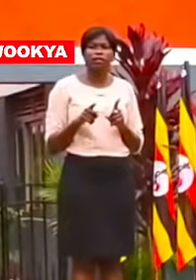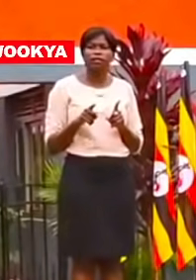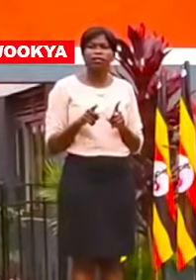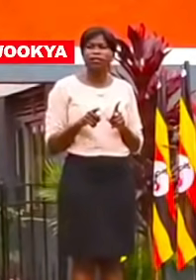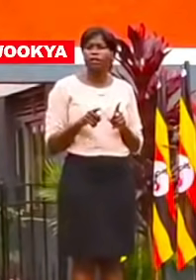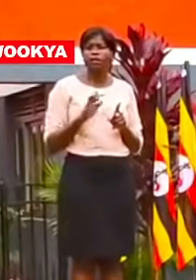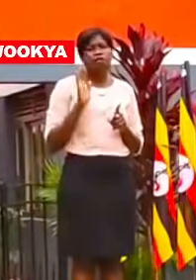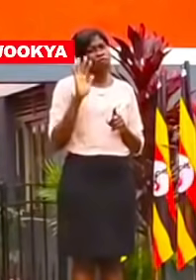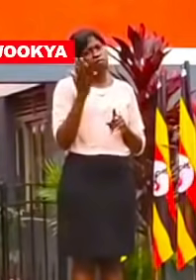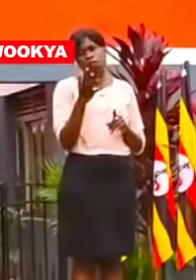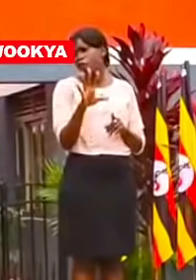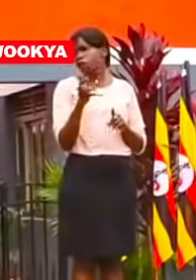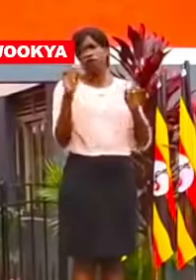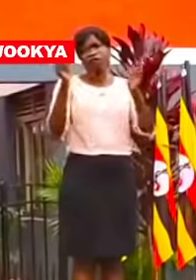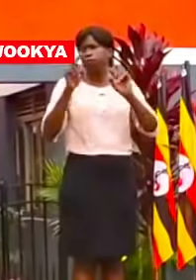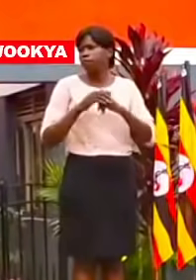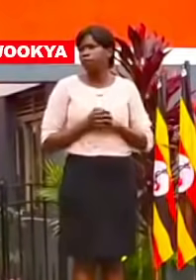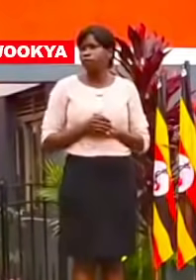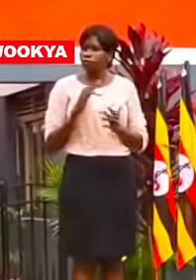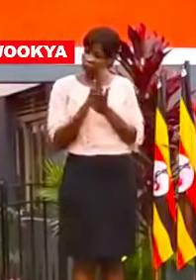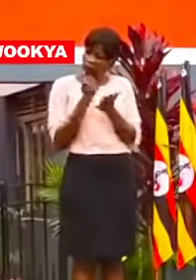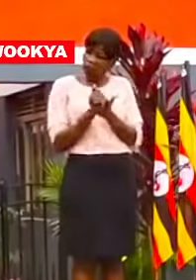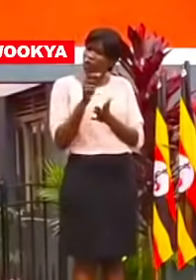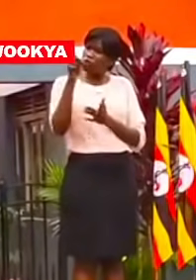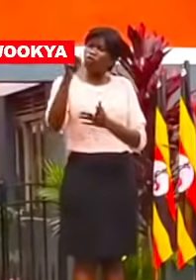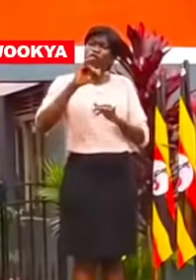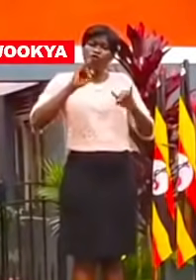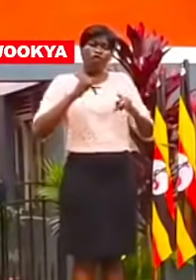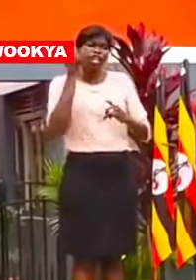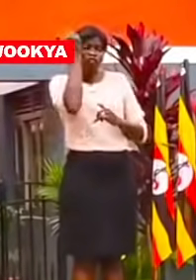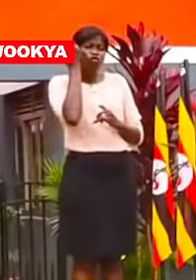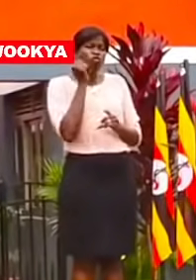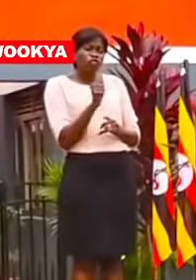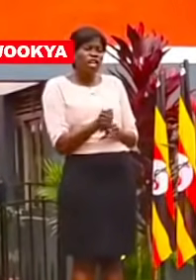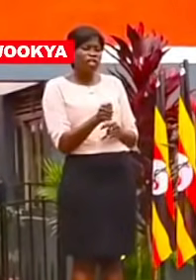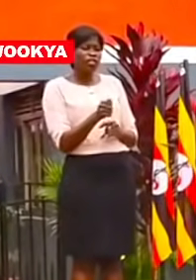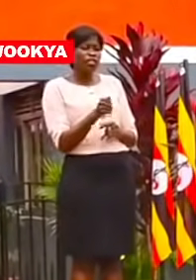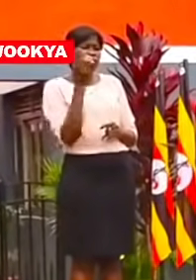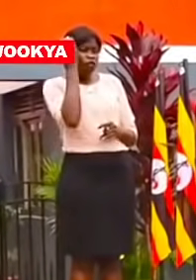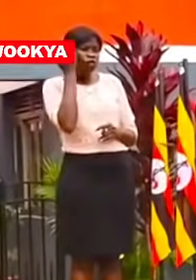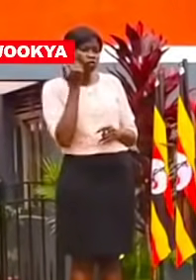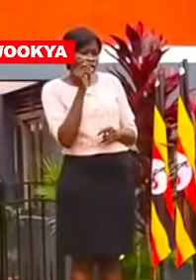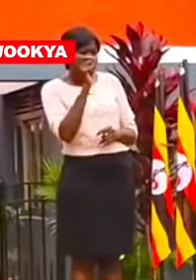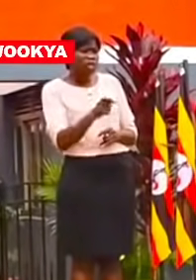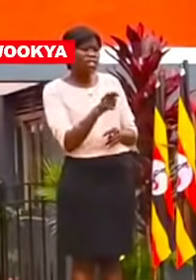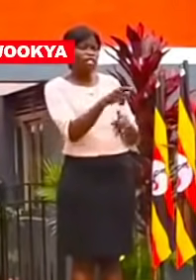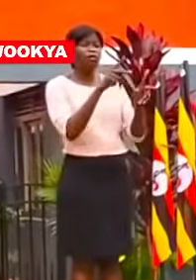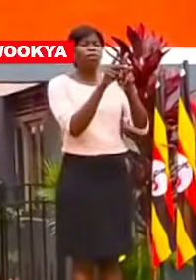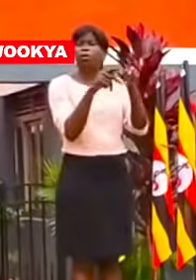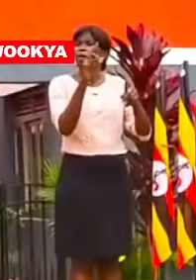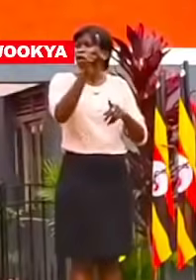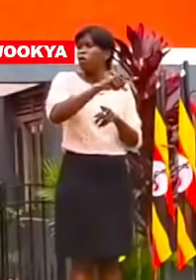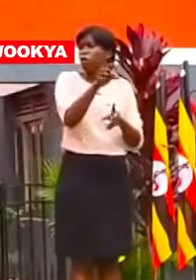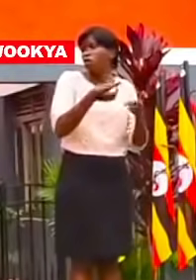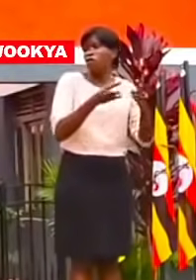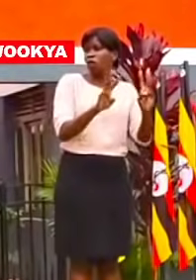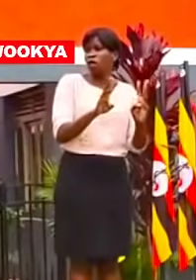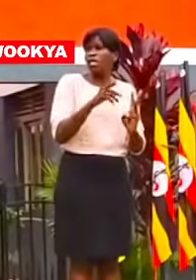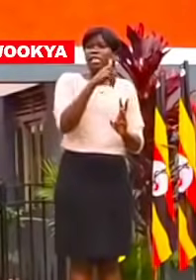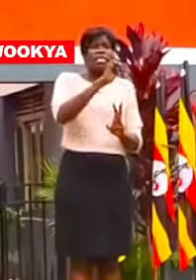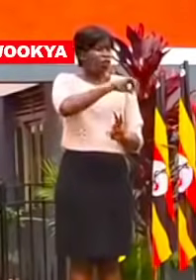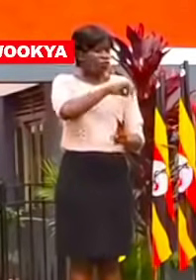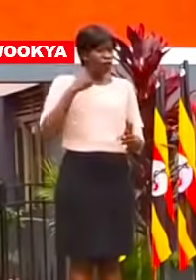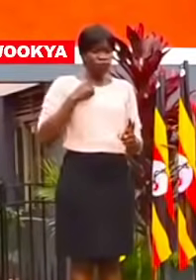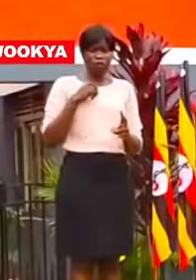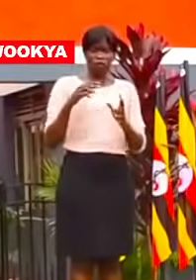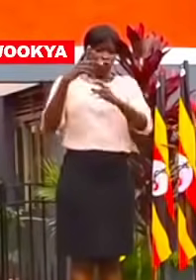it is unfair because you are judging these people wrongly. They are not even refusing to be vaccinated. They